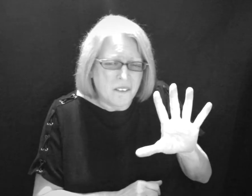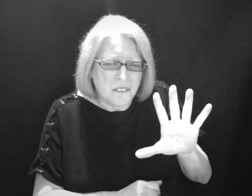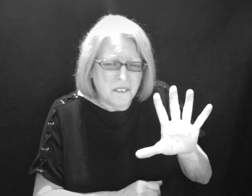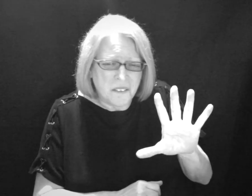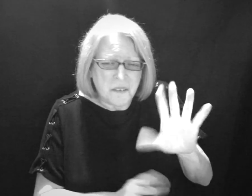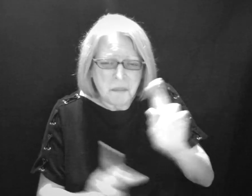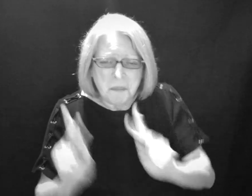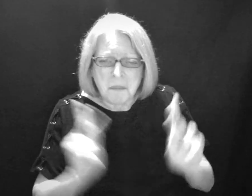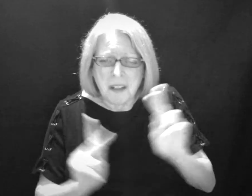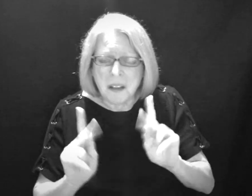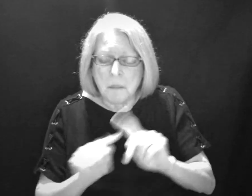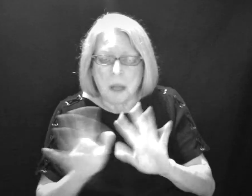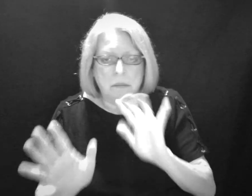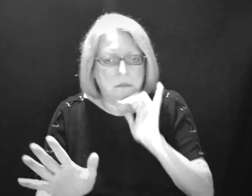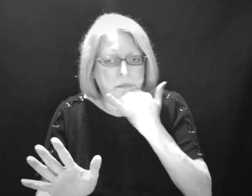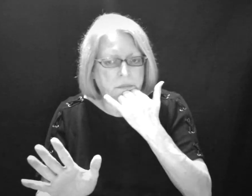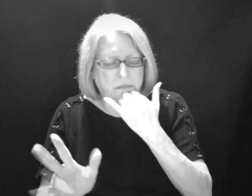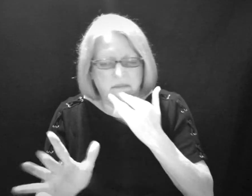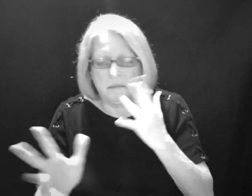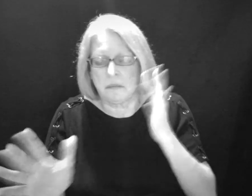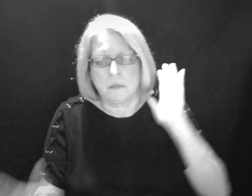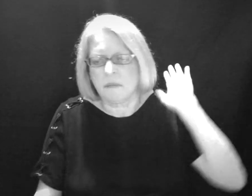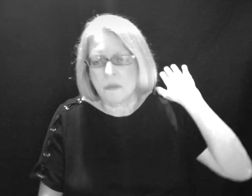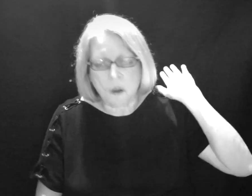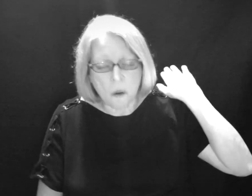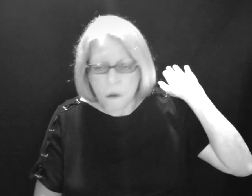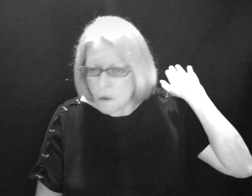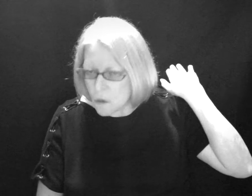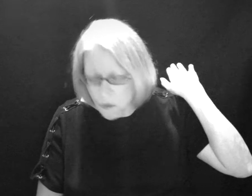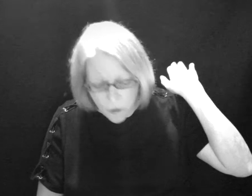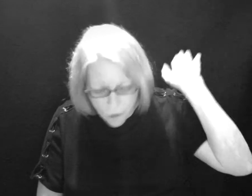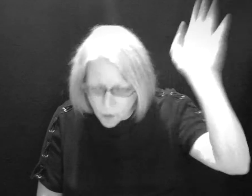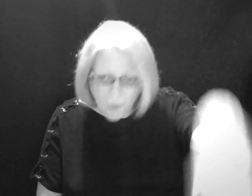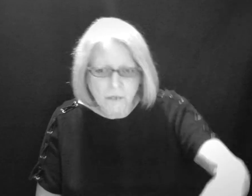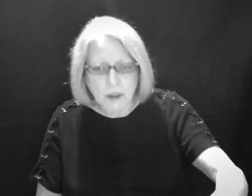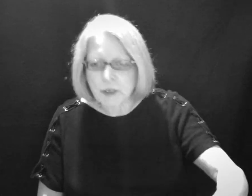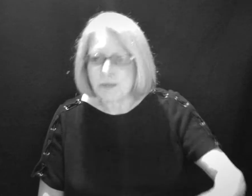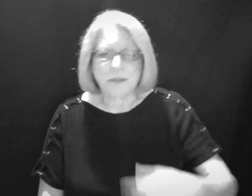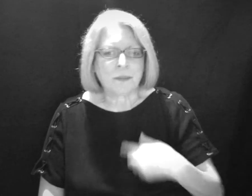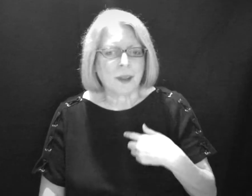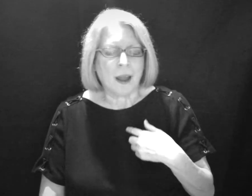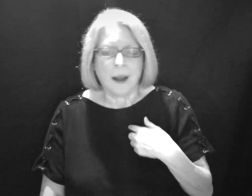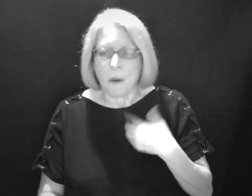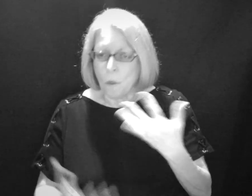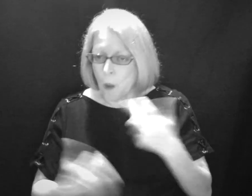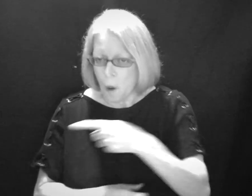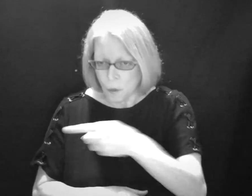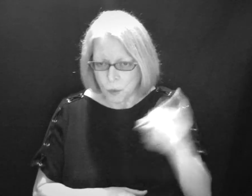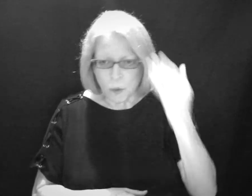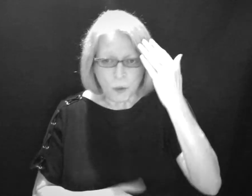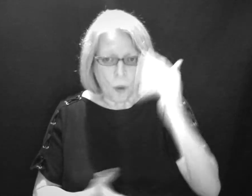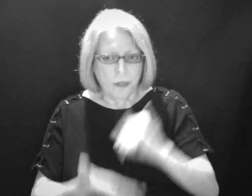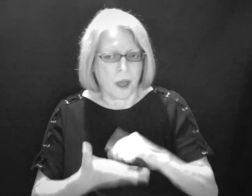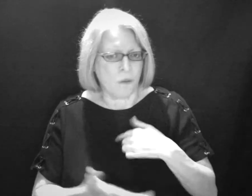Click on Edit, and let's get all of the settings. I think the font family, again, is Roboto.